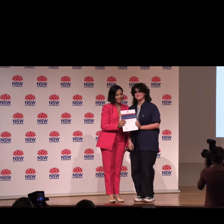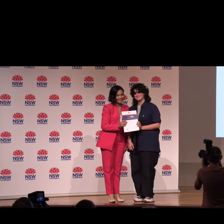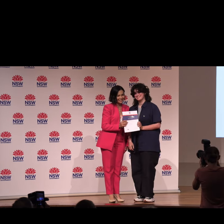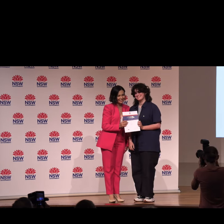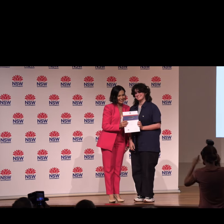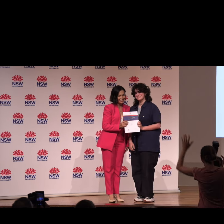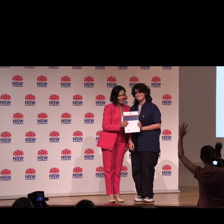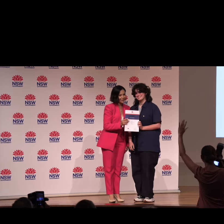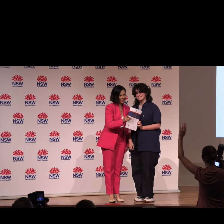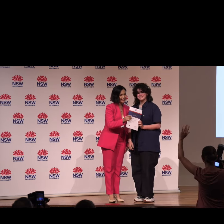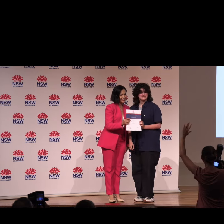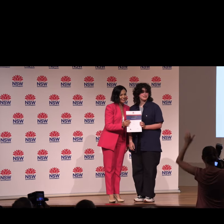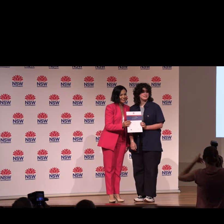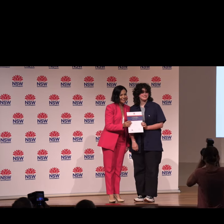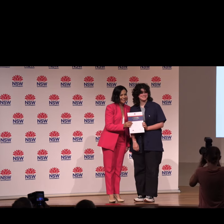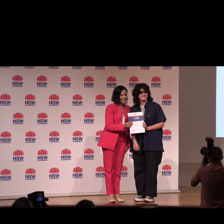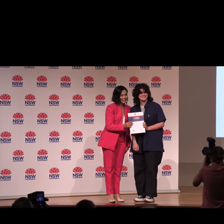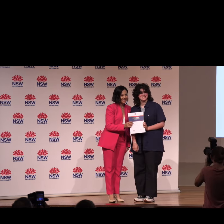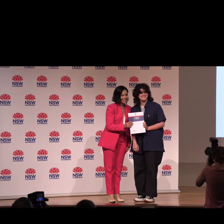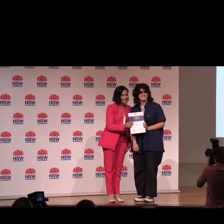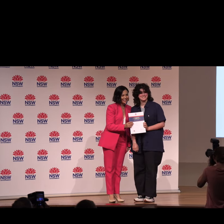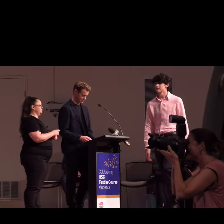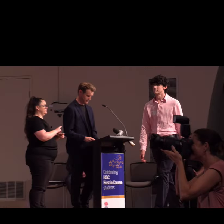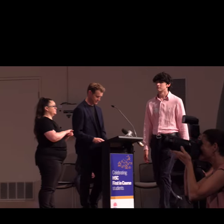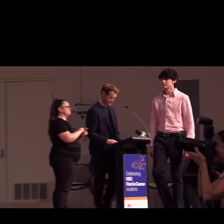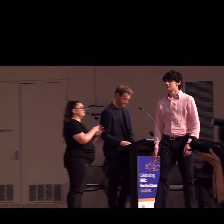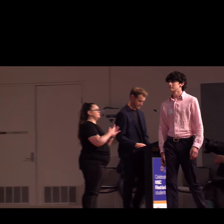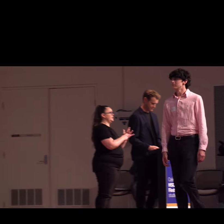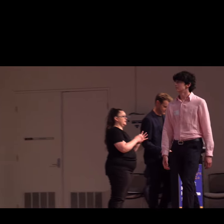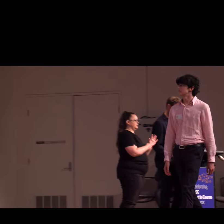In modern history, Finn Ma, St. Joseph's College.